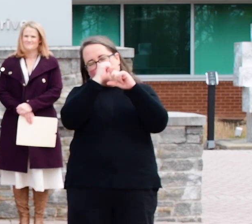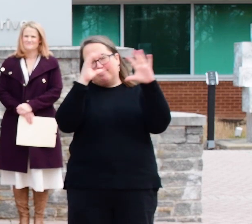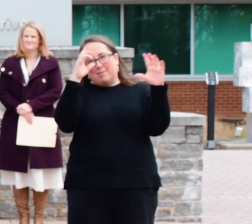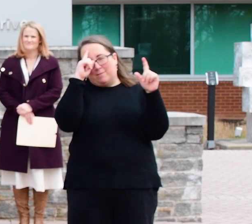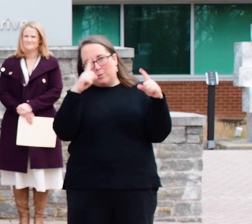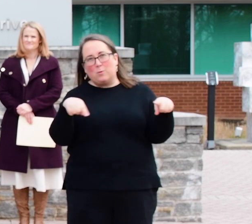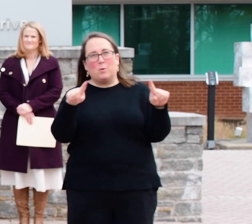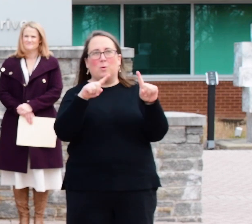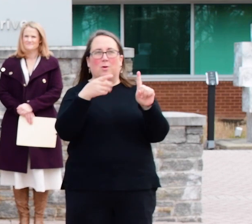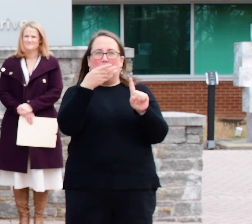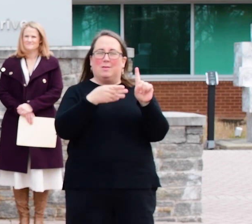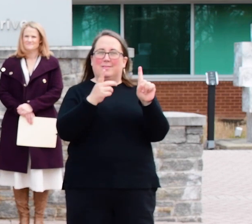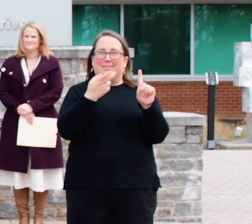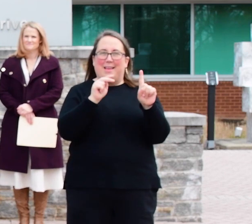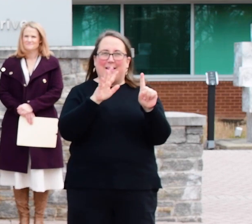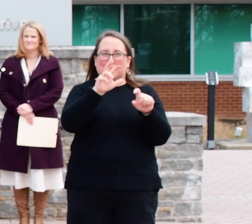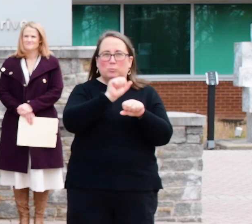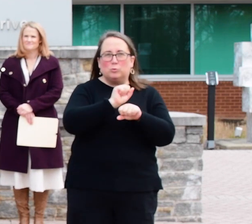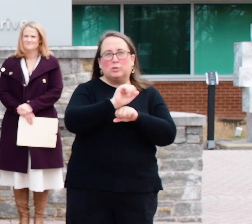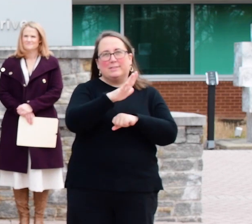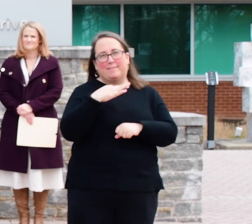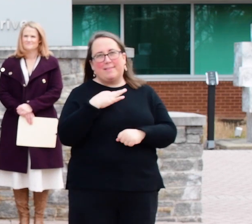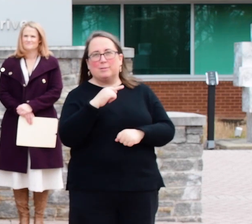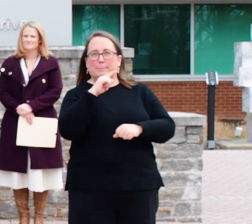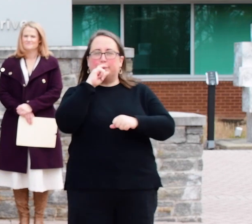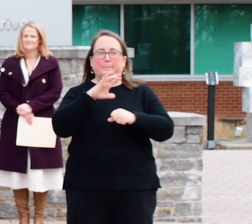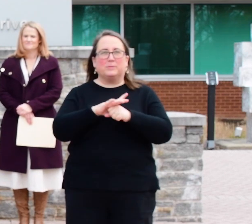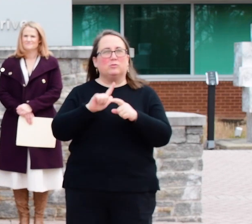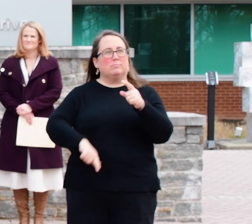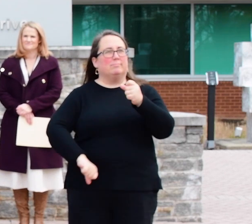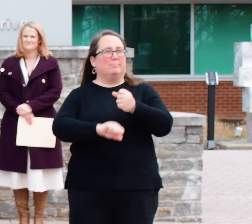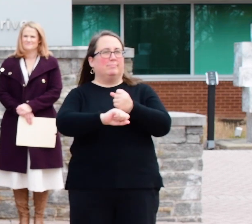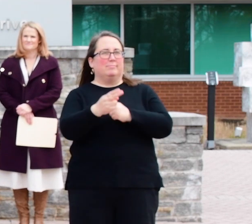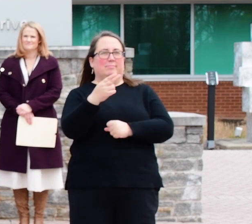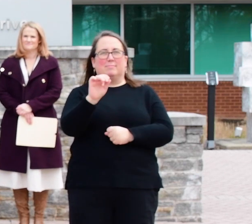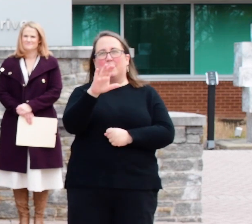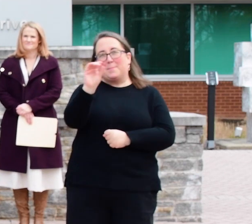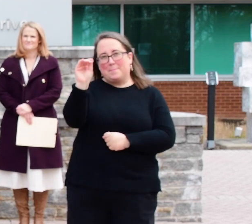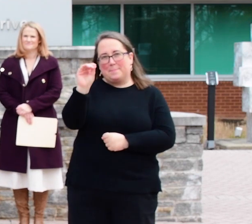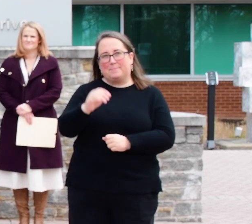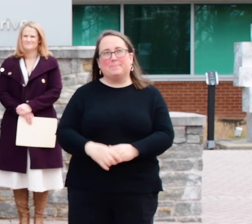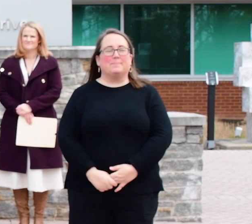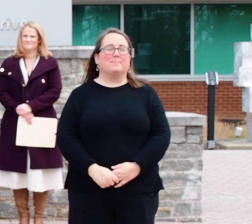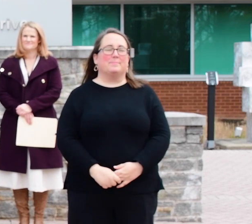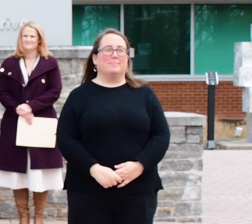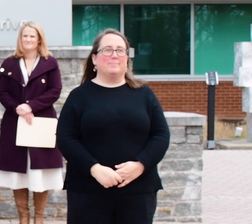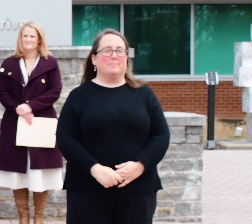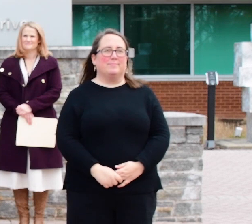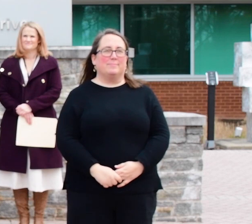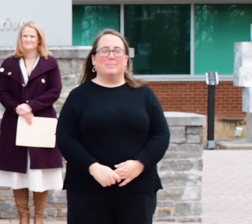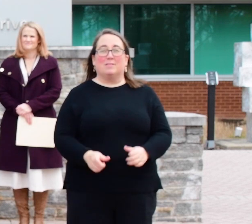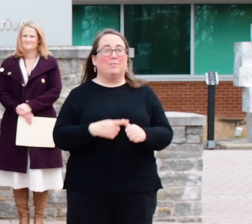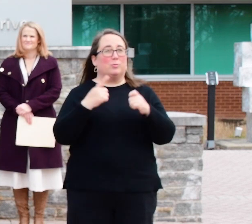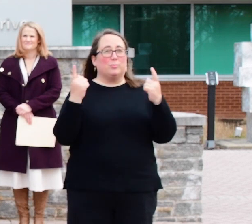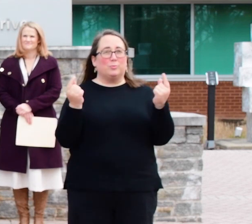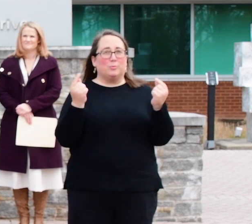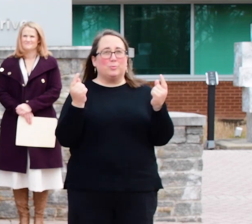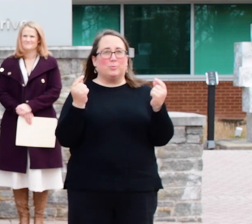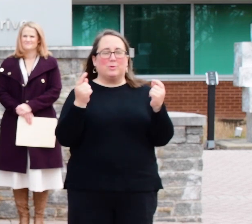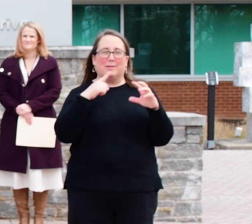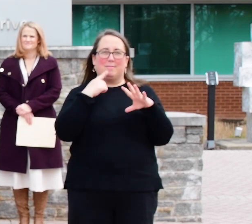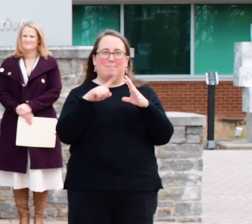you of Dan Wild's volunteerism and commitment to support Howard County. But let me start by telling you about one